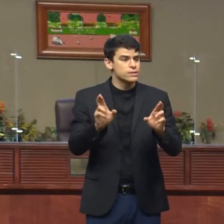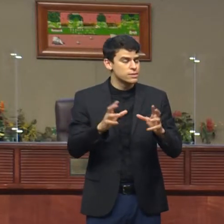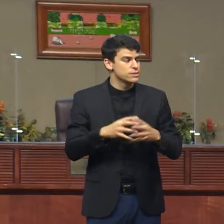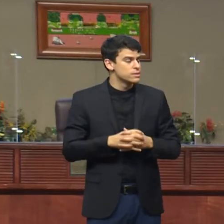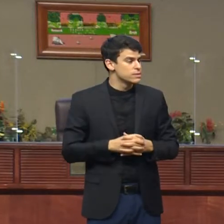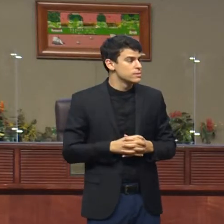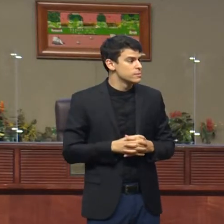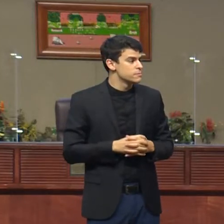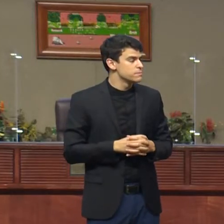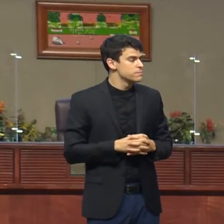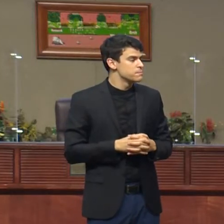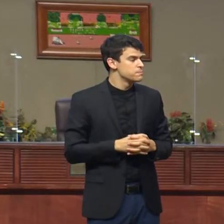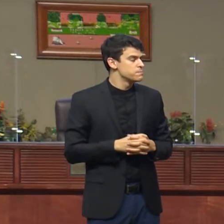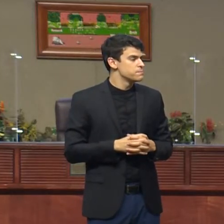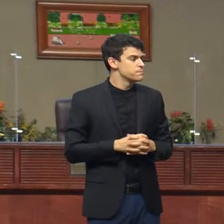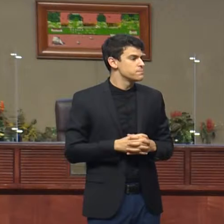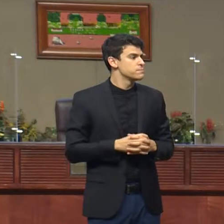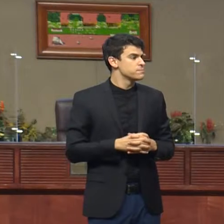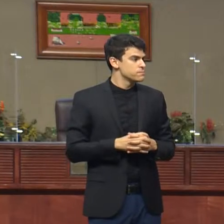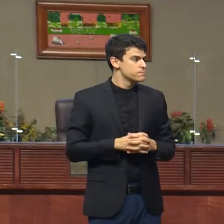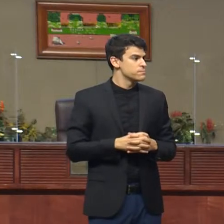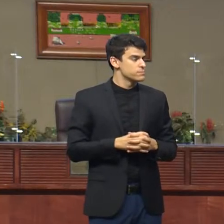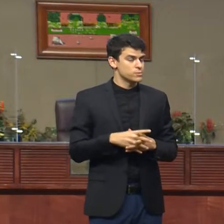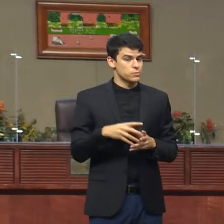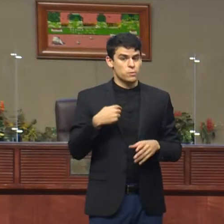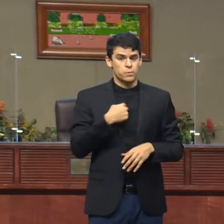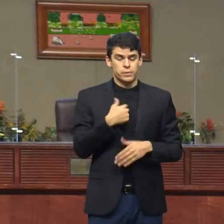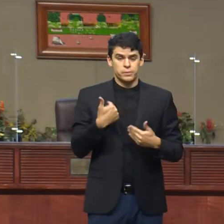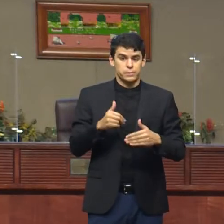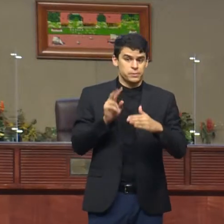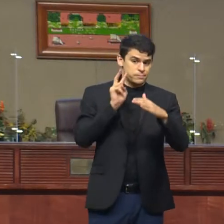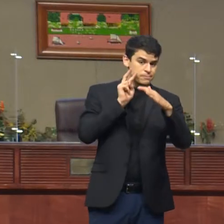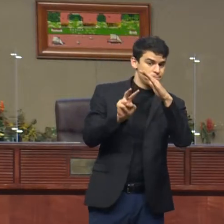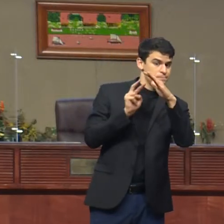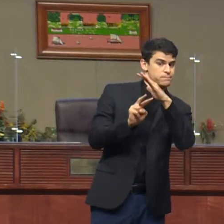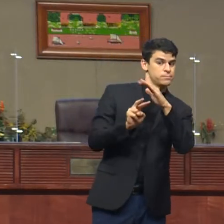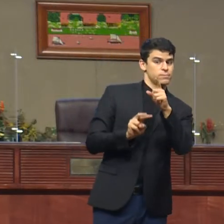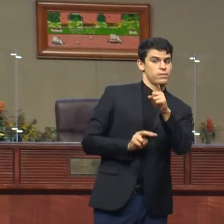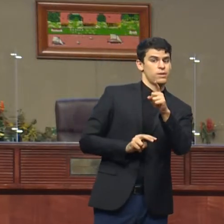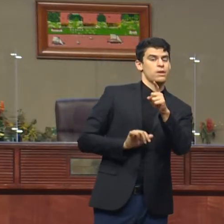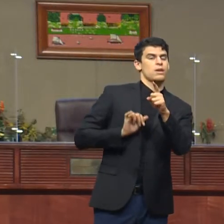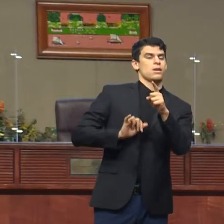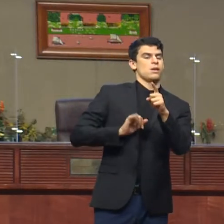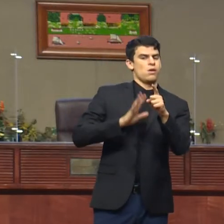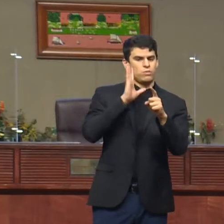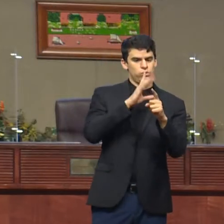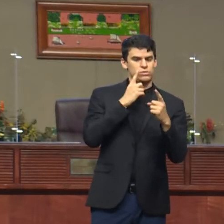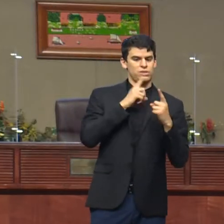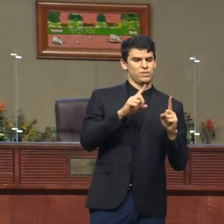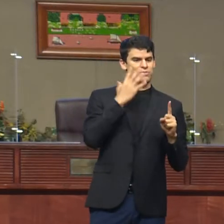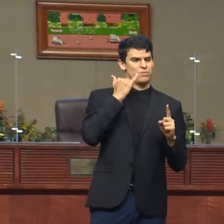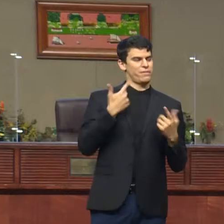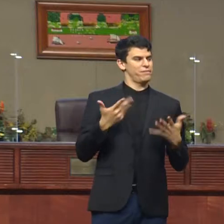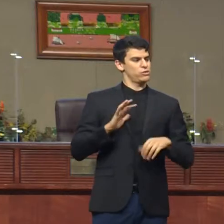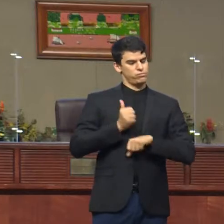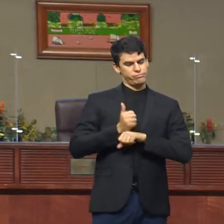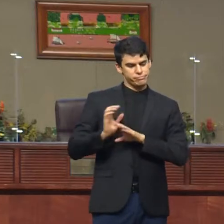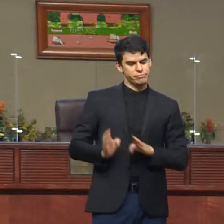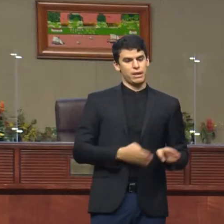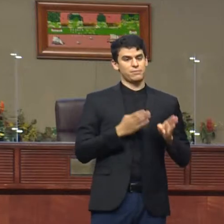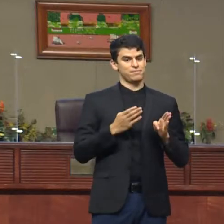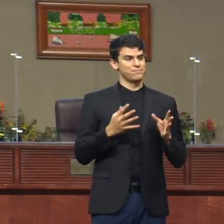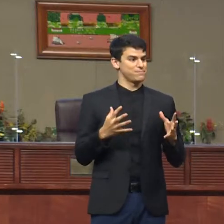with great anticipation that we'll be successful and not hurting ourselves in the